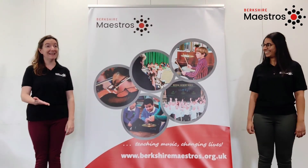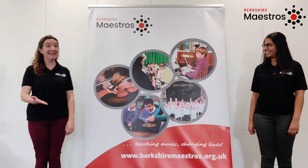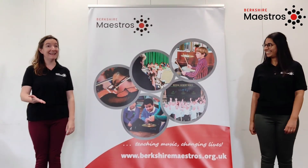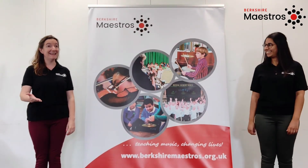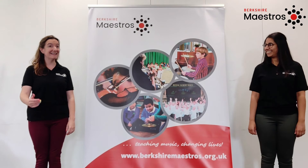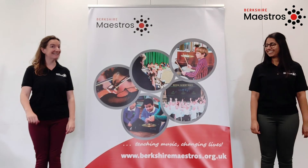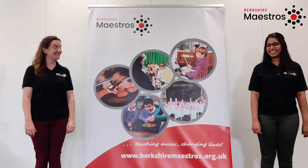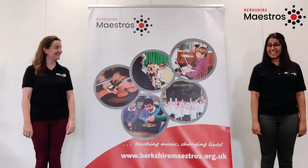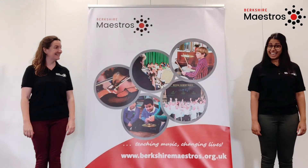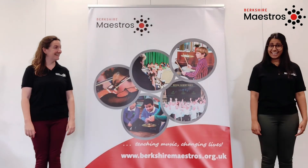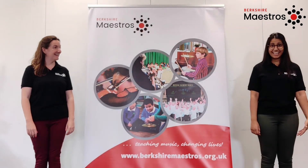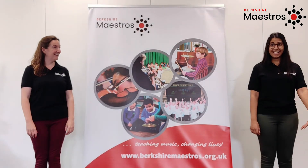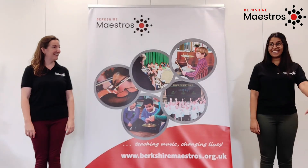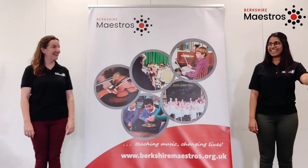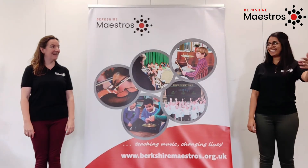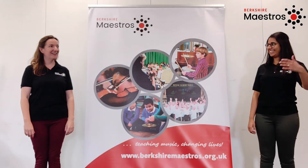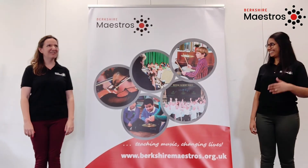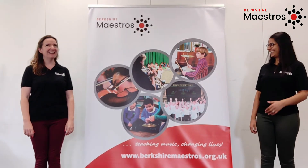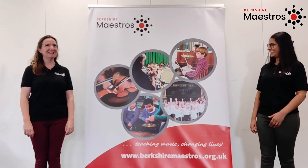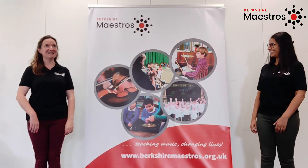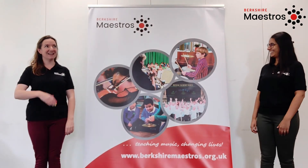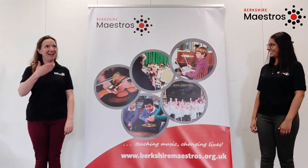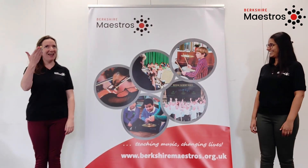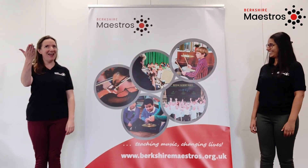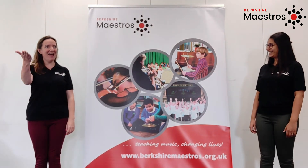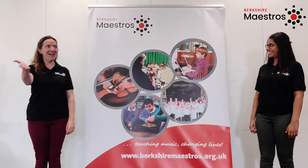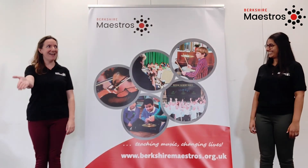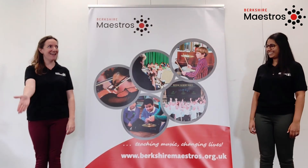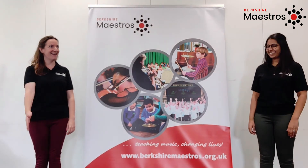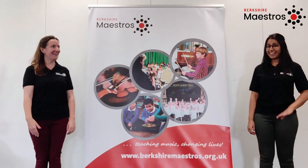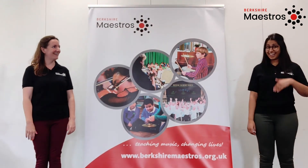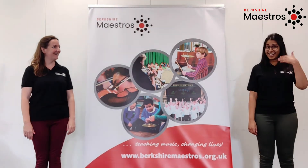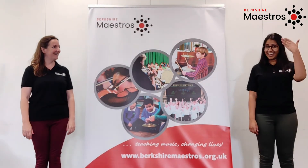ee? Ee! Fantastic! Ee!